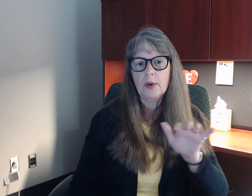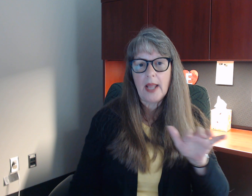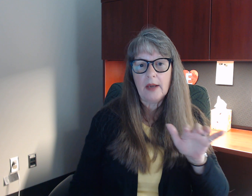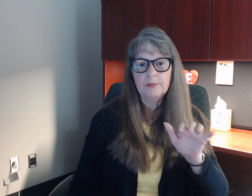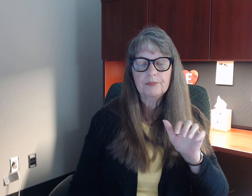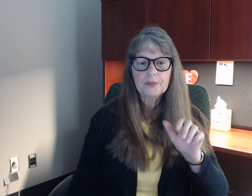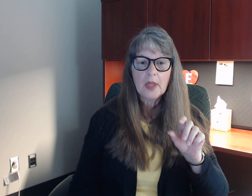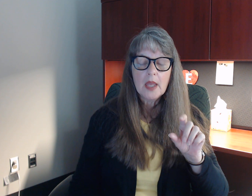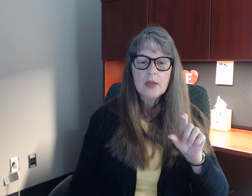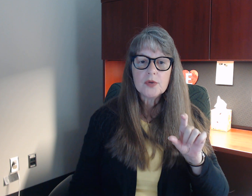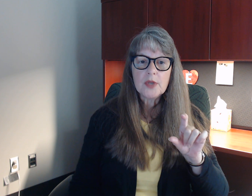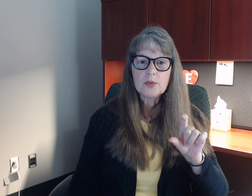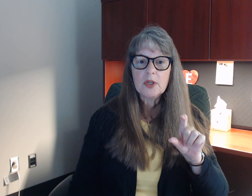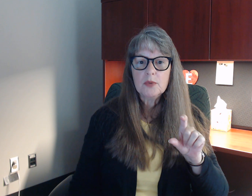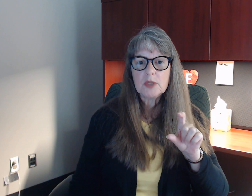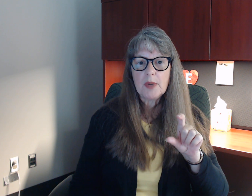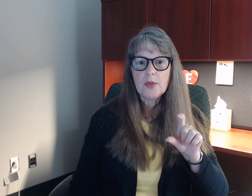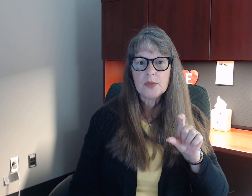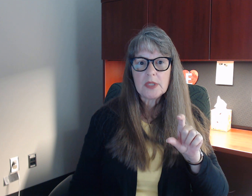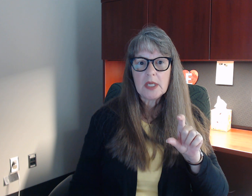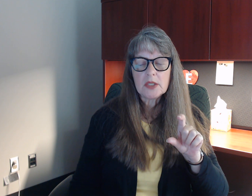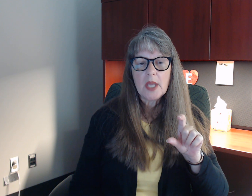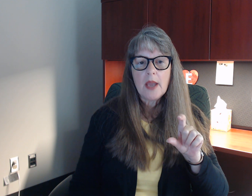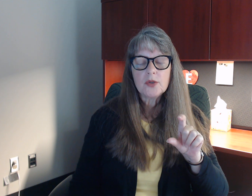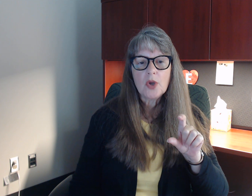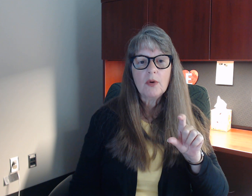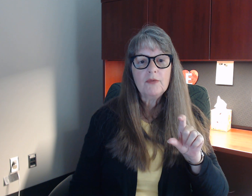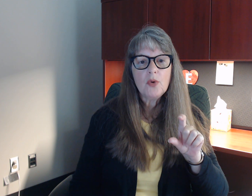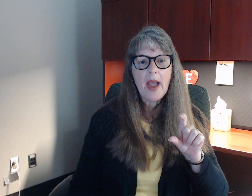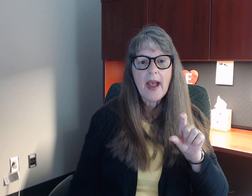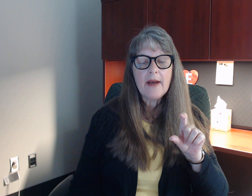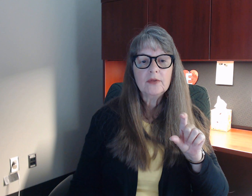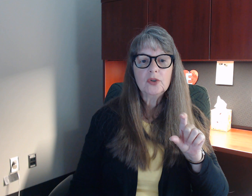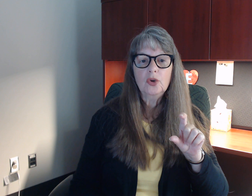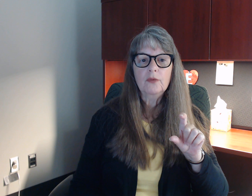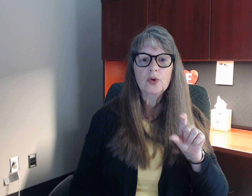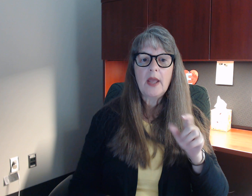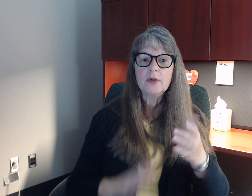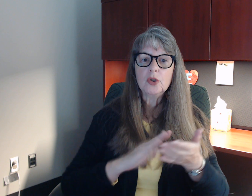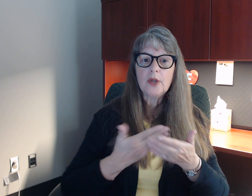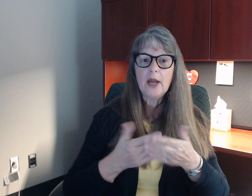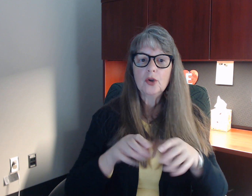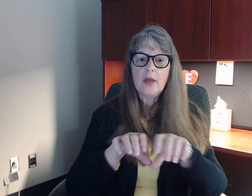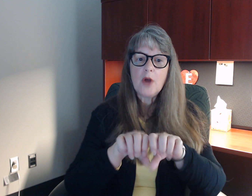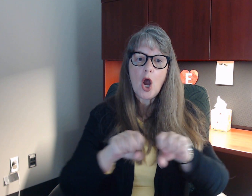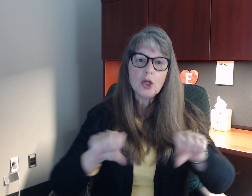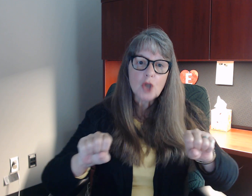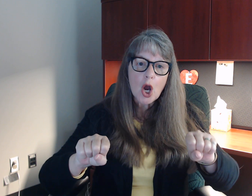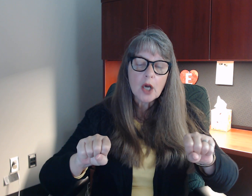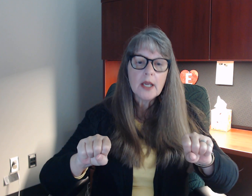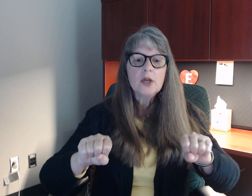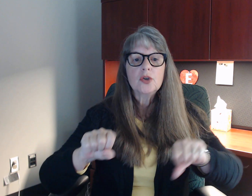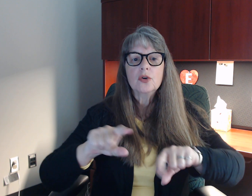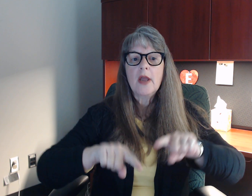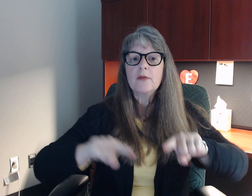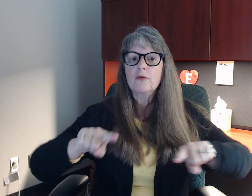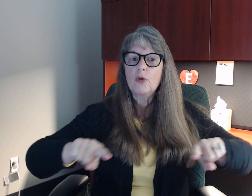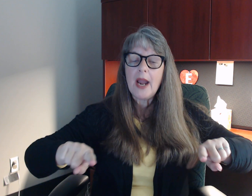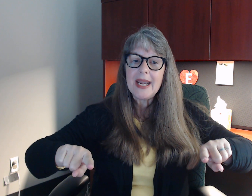noun. So that's why you would spell those things. So if you have, if you're going to have a cookout, you're going to have a hot dog, so you're going to have a variety